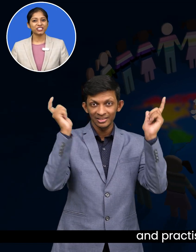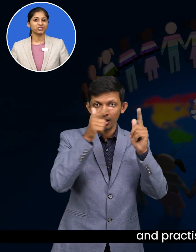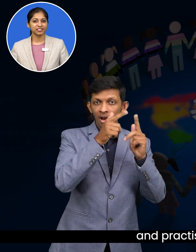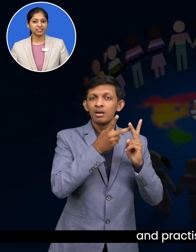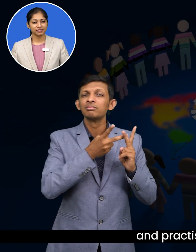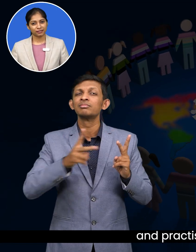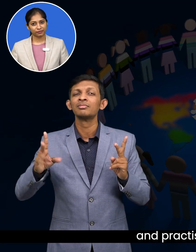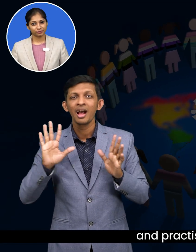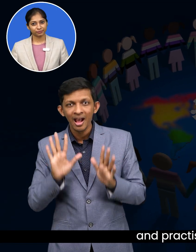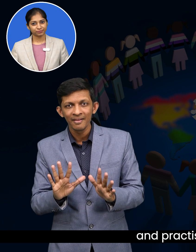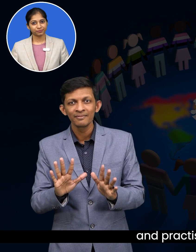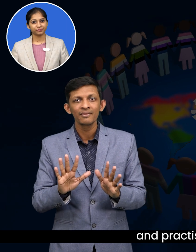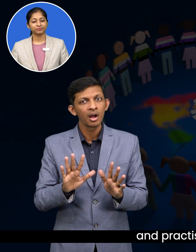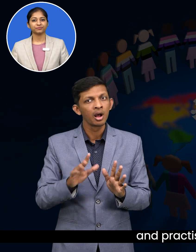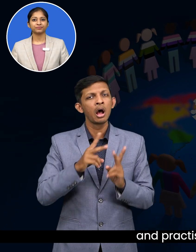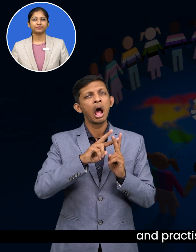different religions.